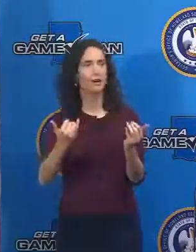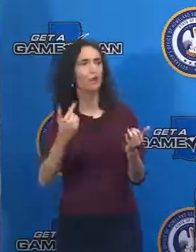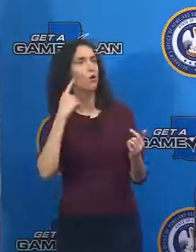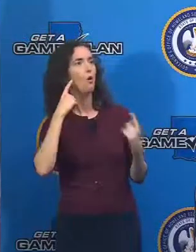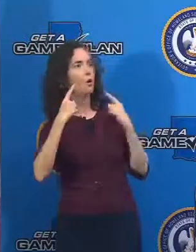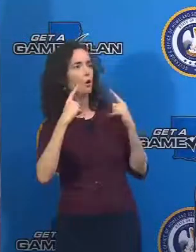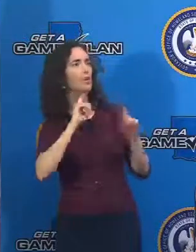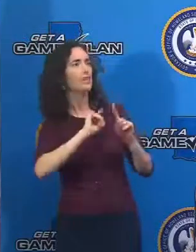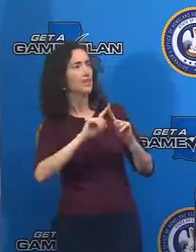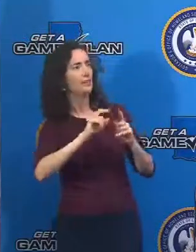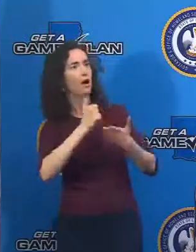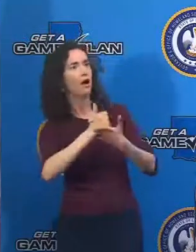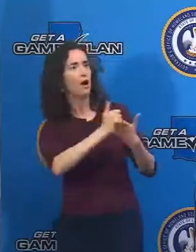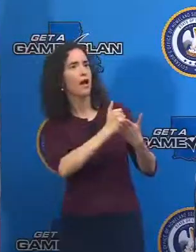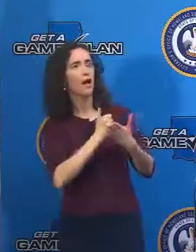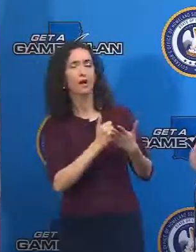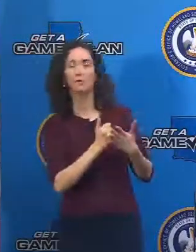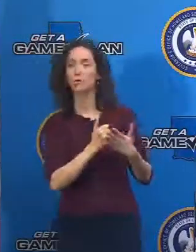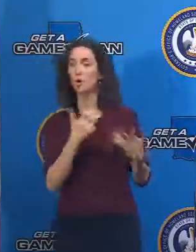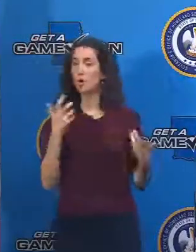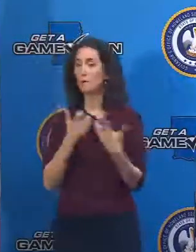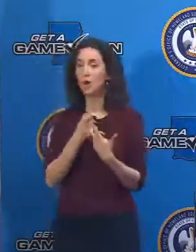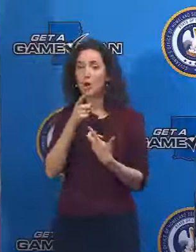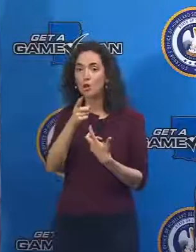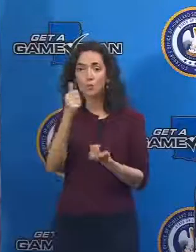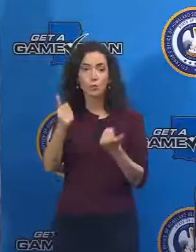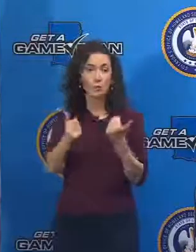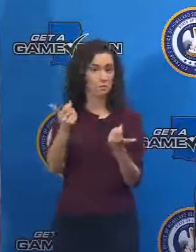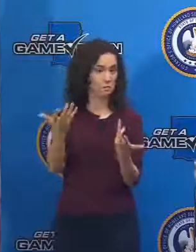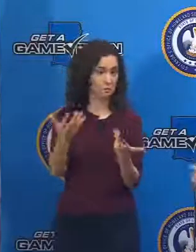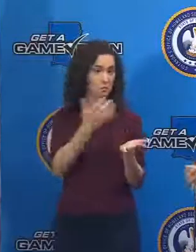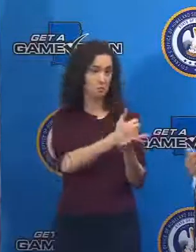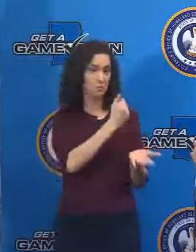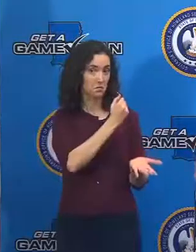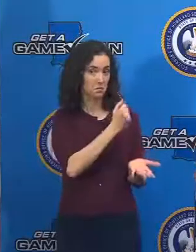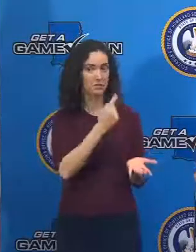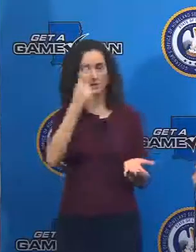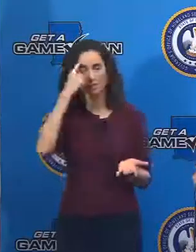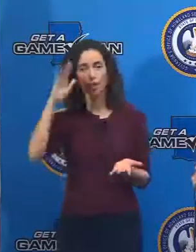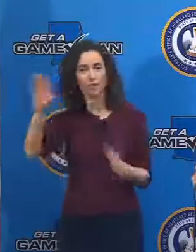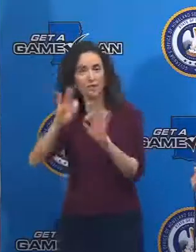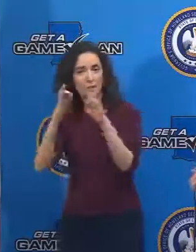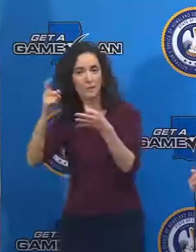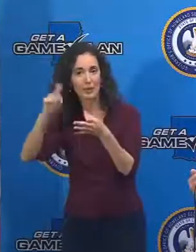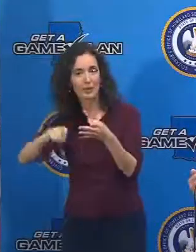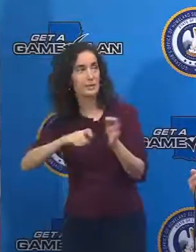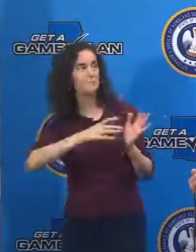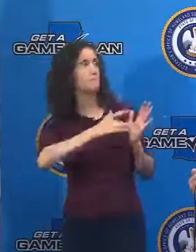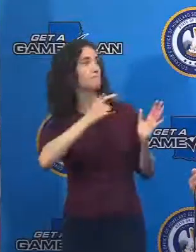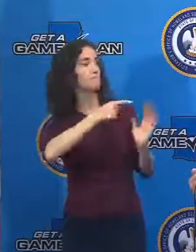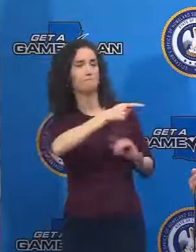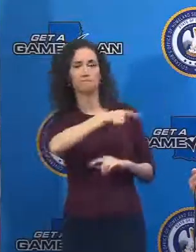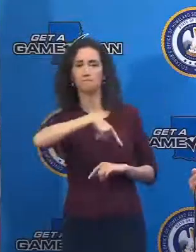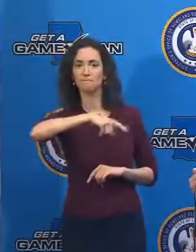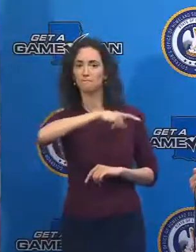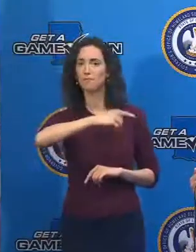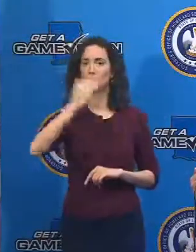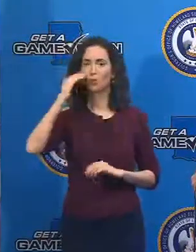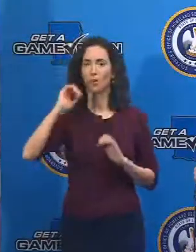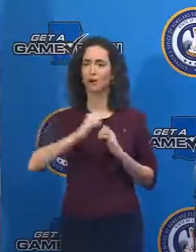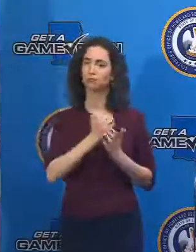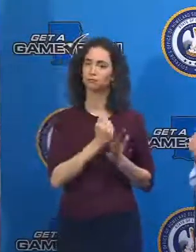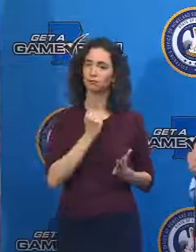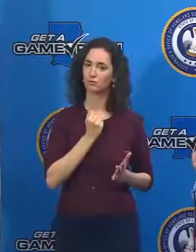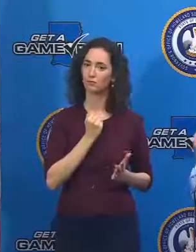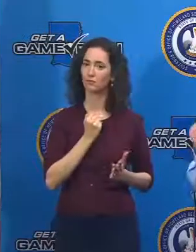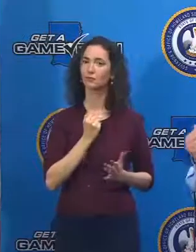available, which ones might really be helpful to you and your family, and you also now know how to access those forms of assistance.